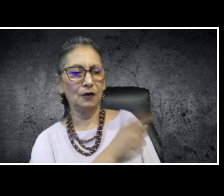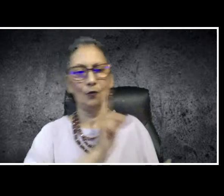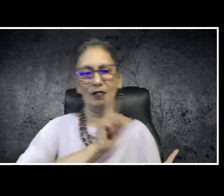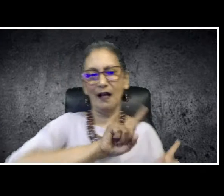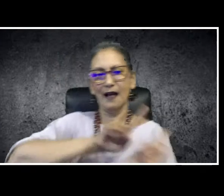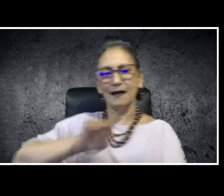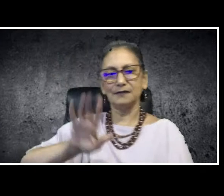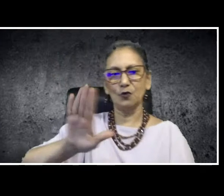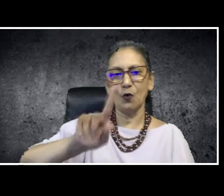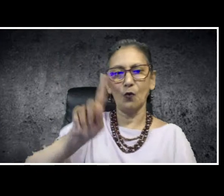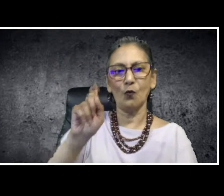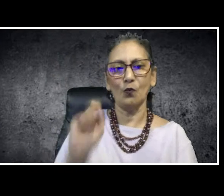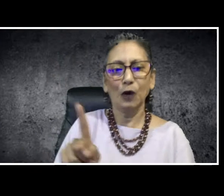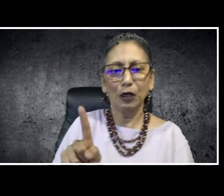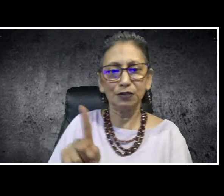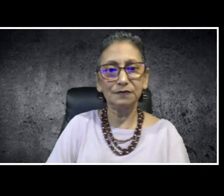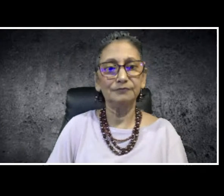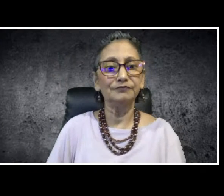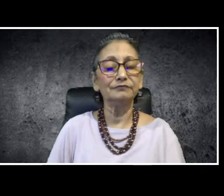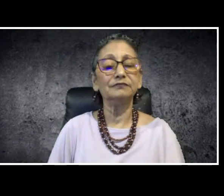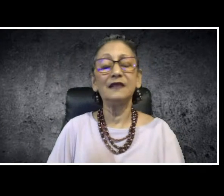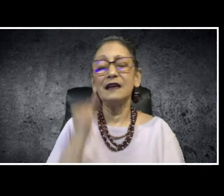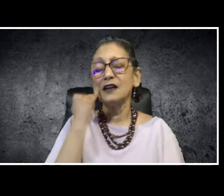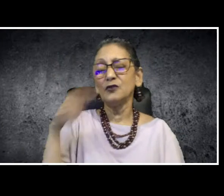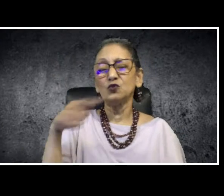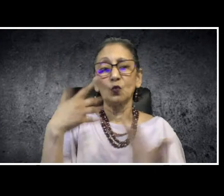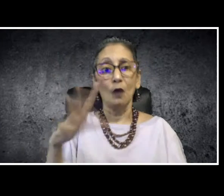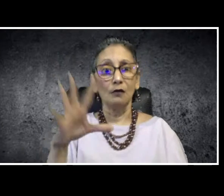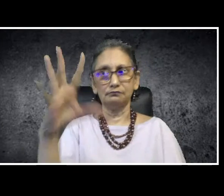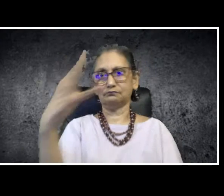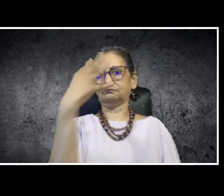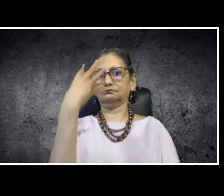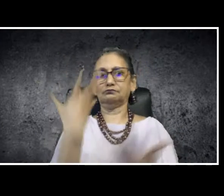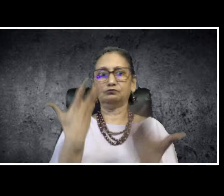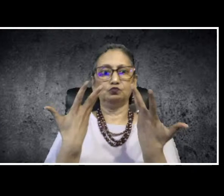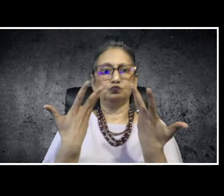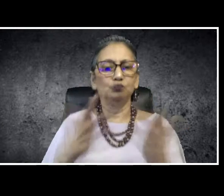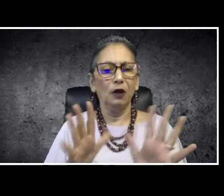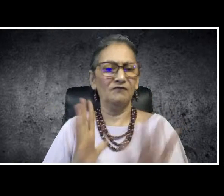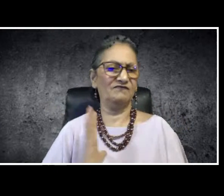directly asking your question to Julie, and she will then respond.